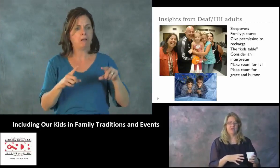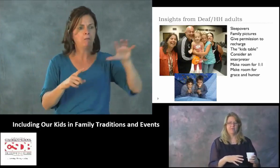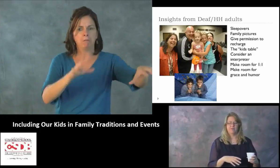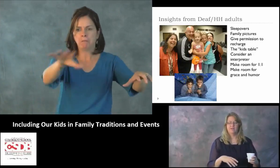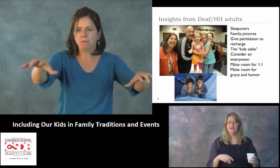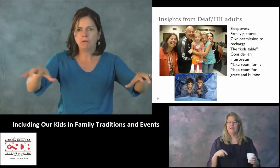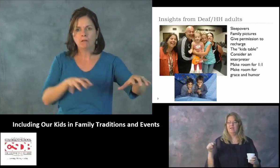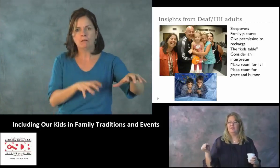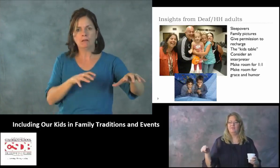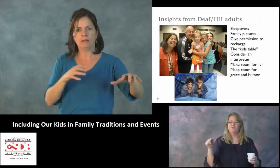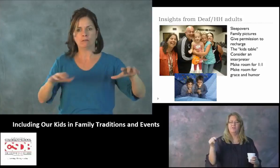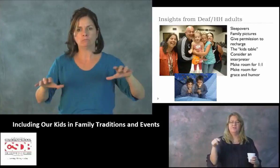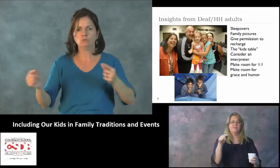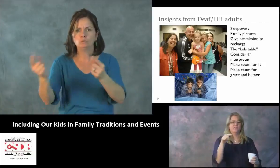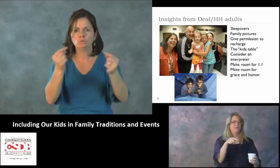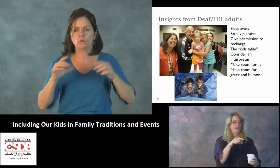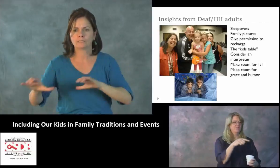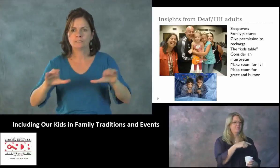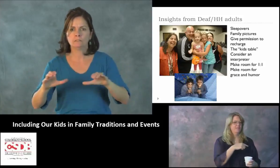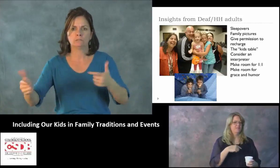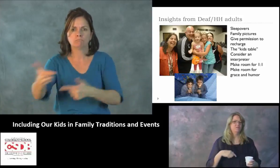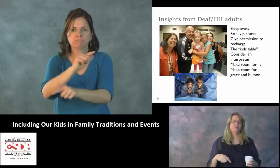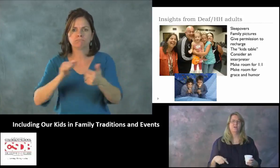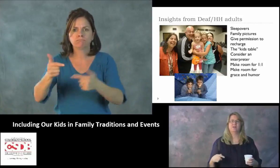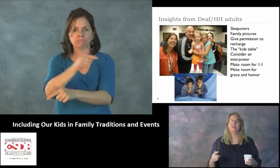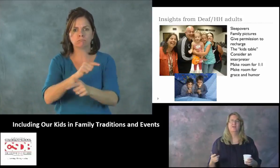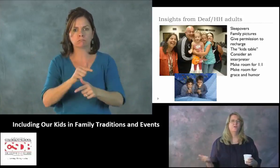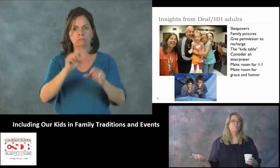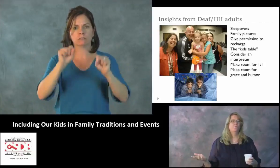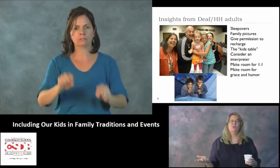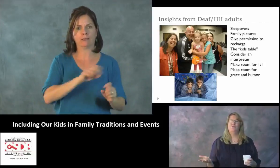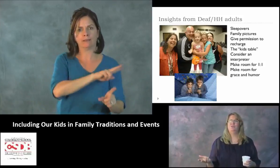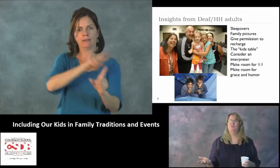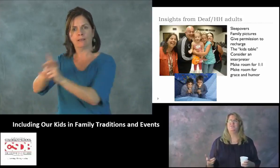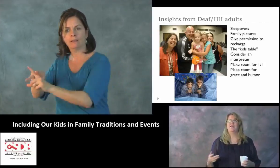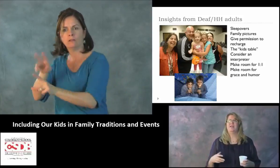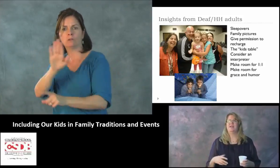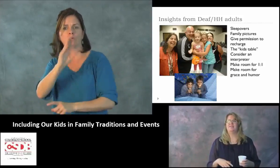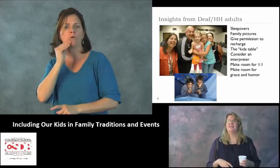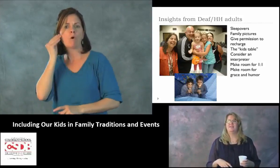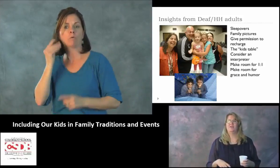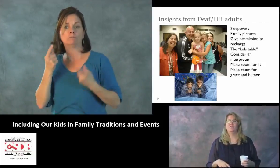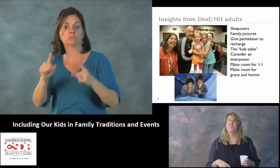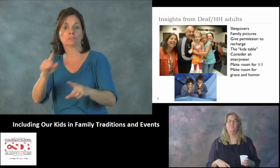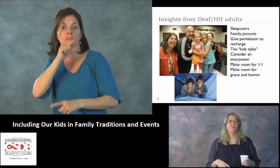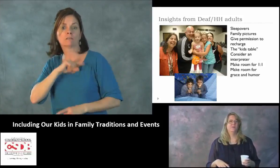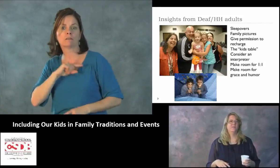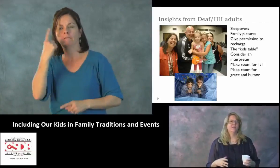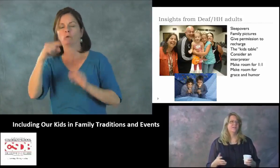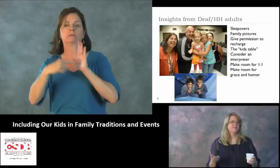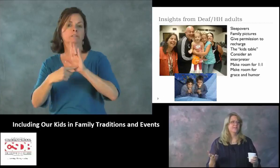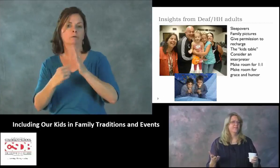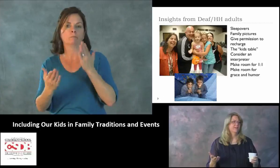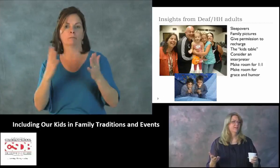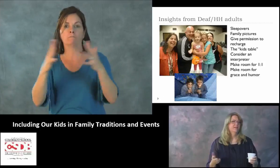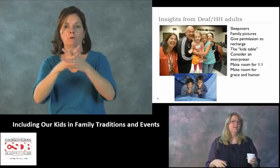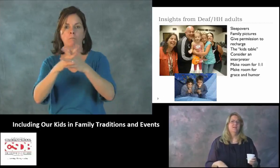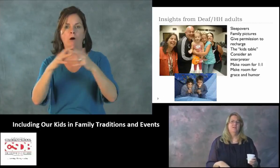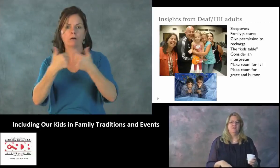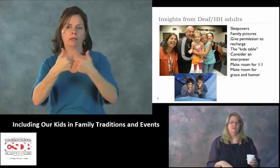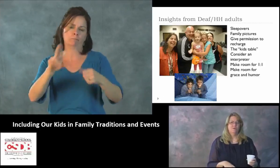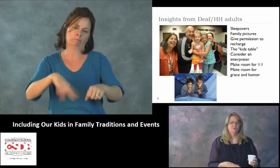everybody's gathering, and then there's all these other activities going on. Well, you can use that idea at home for a